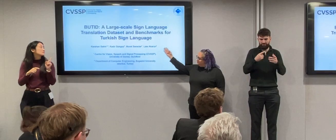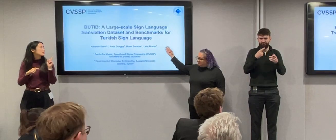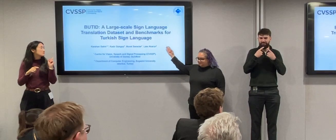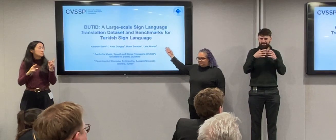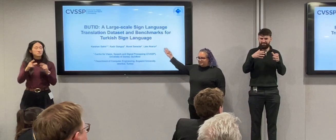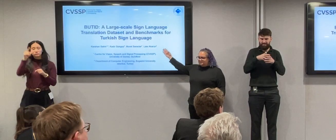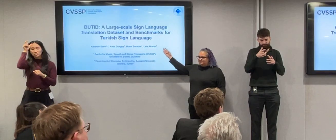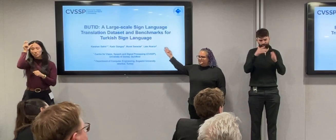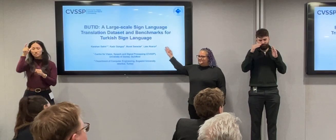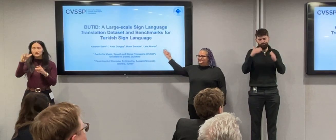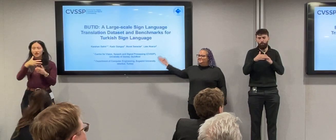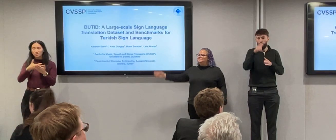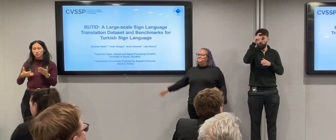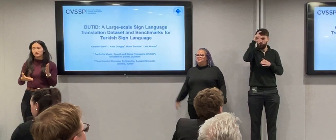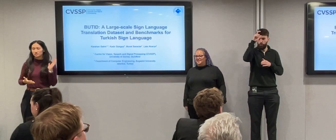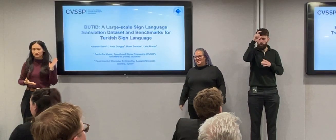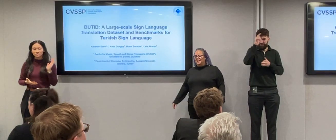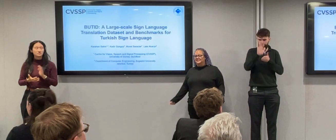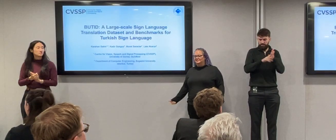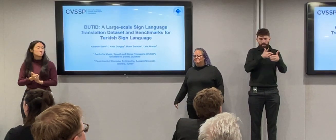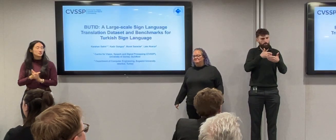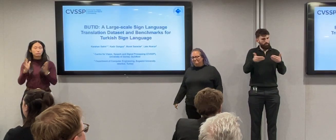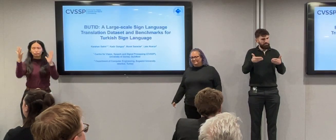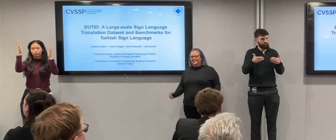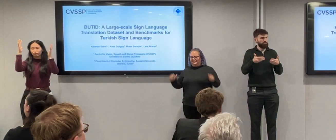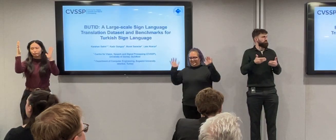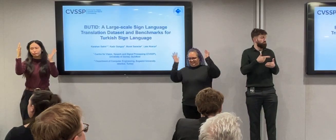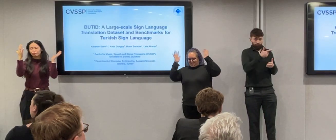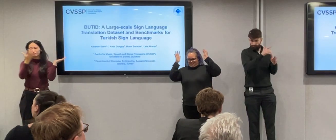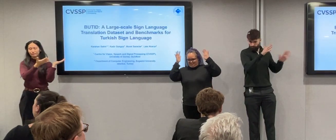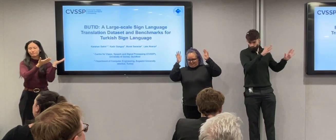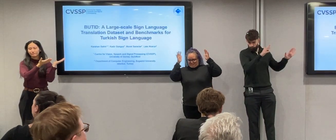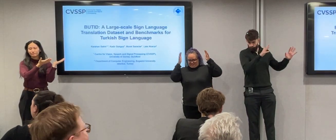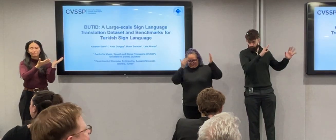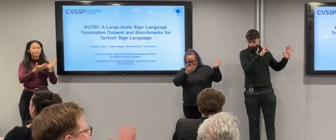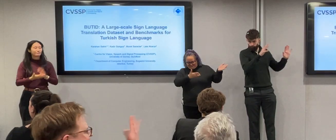Turkish sign language. Let's give him a big applause, please.